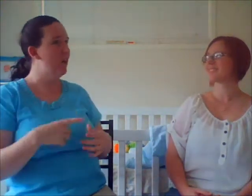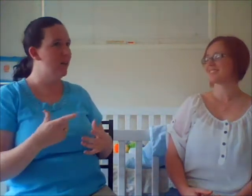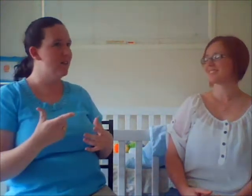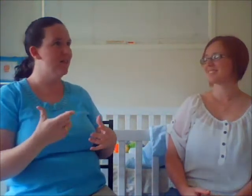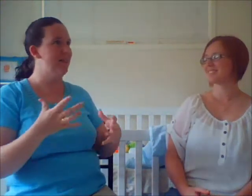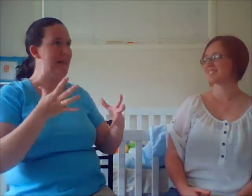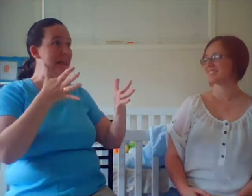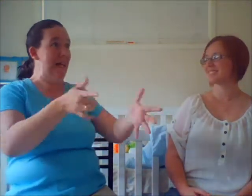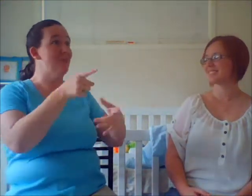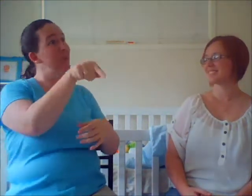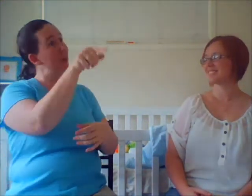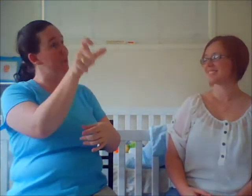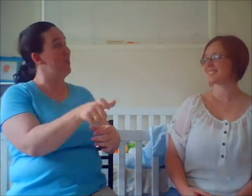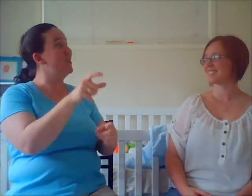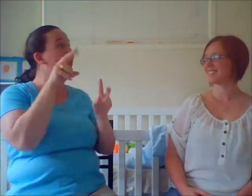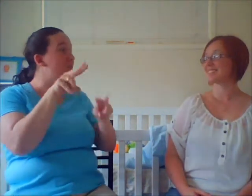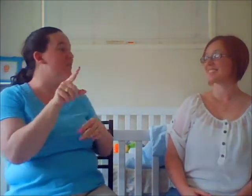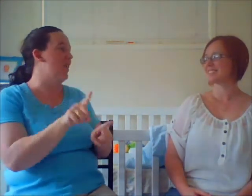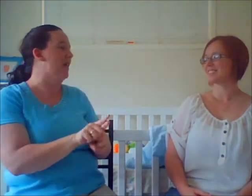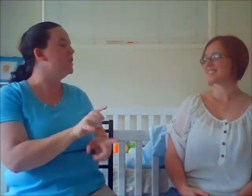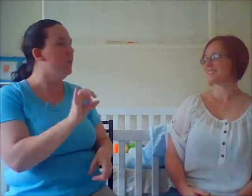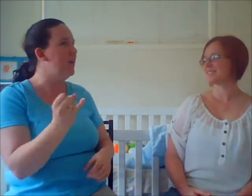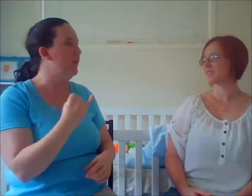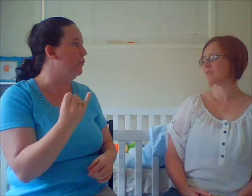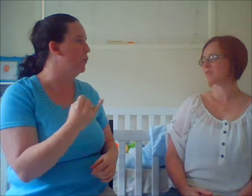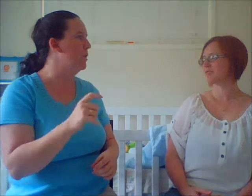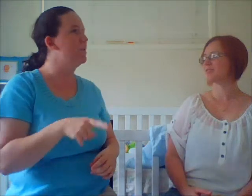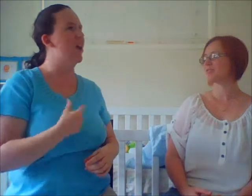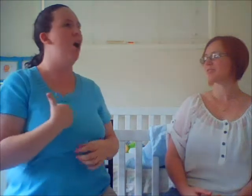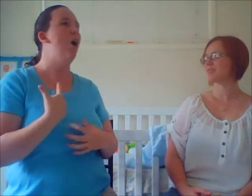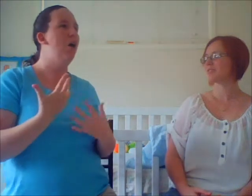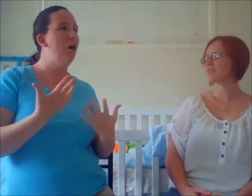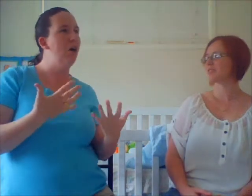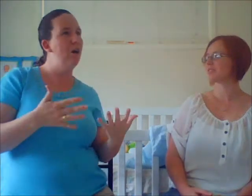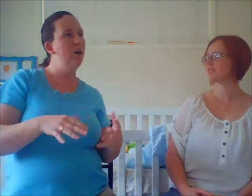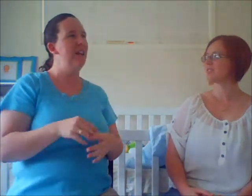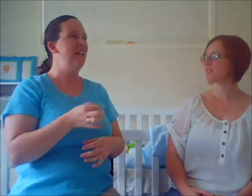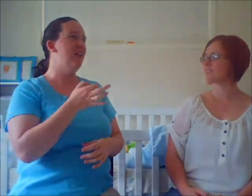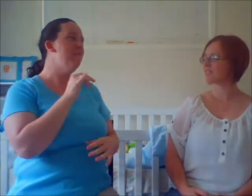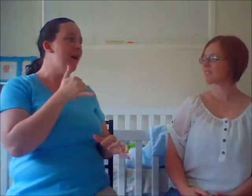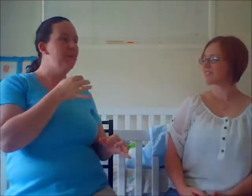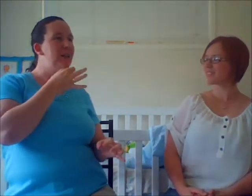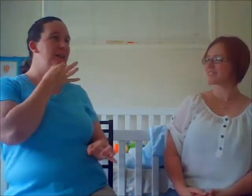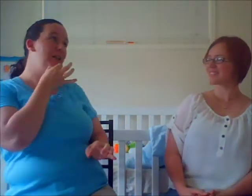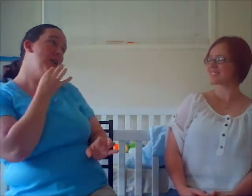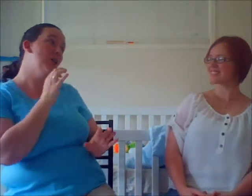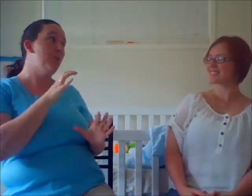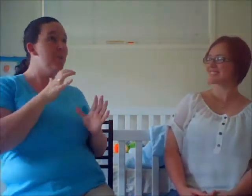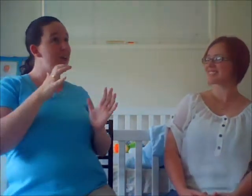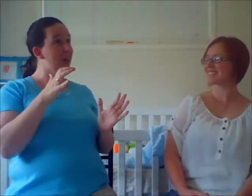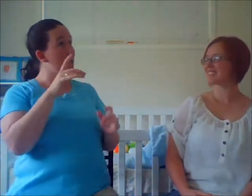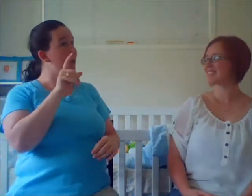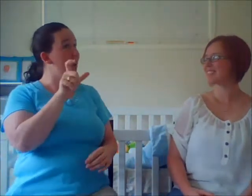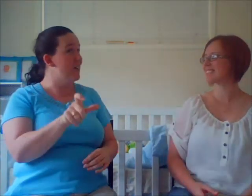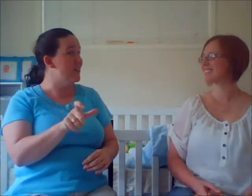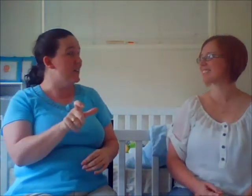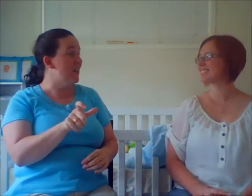because that's what that person looks like. It's not being rude. We would say, oh, they're maybe a little bigger